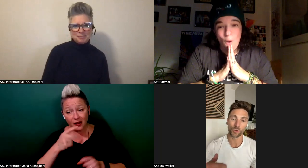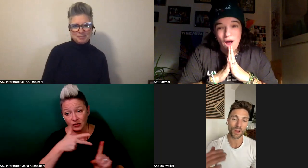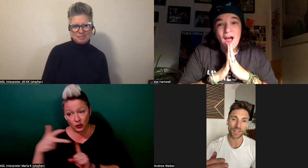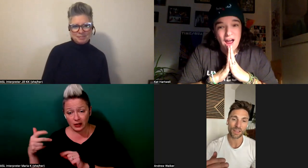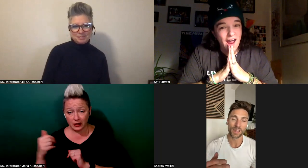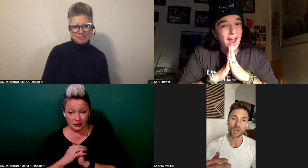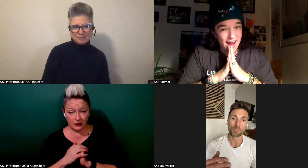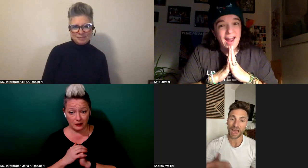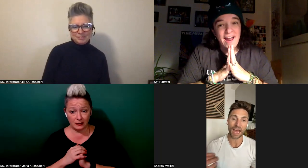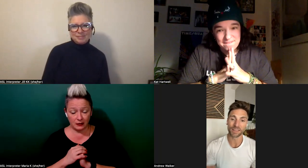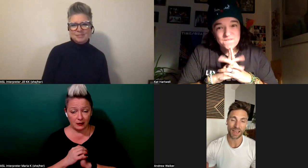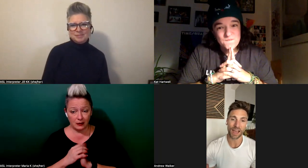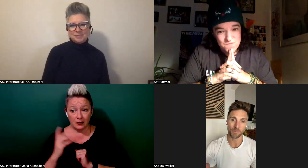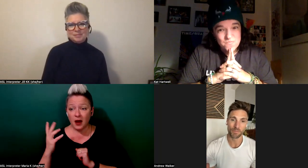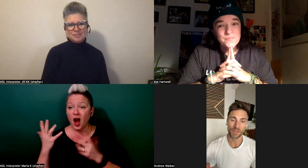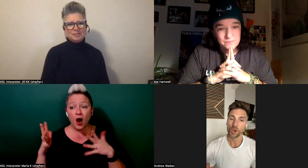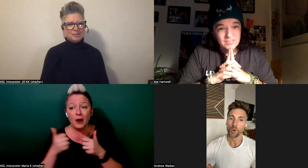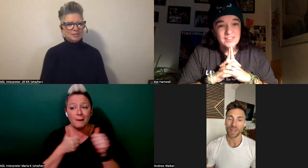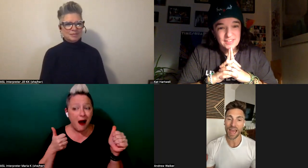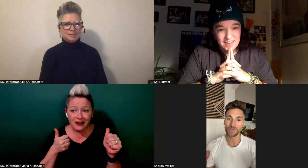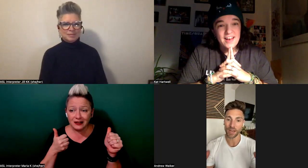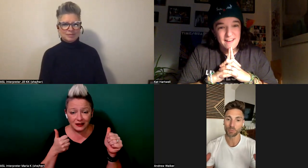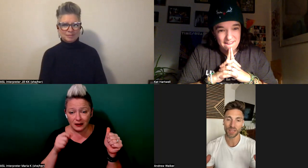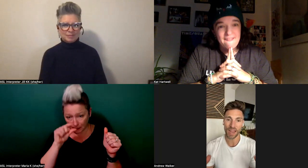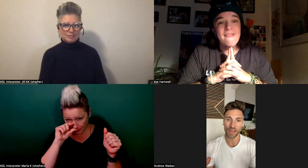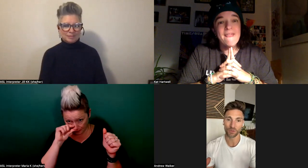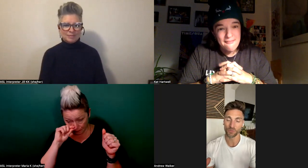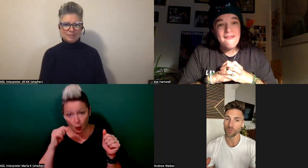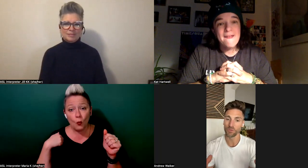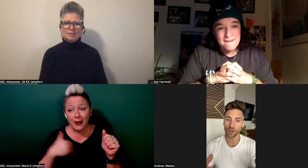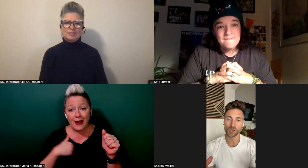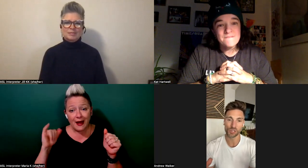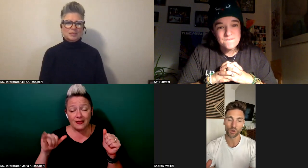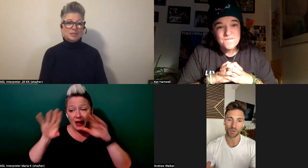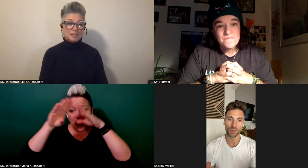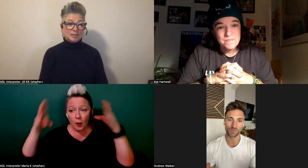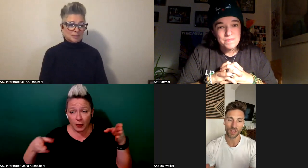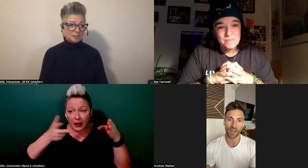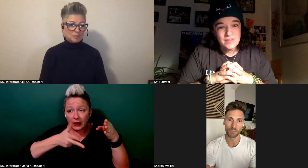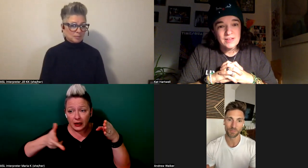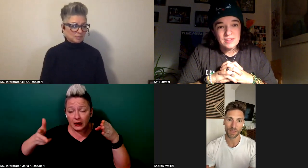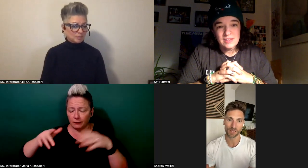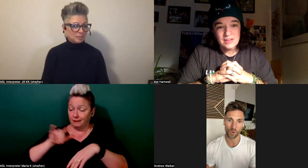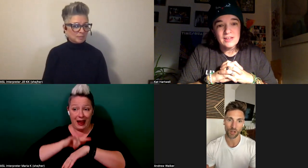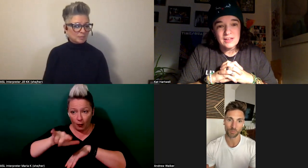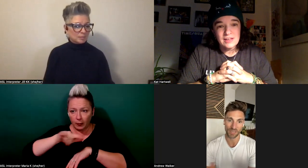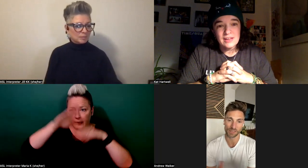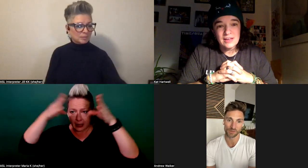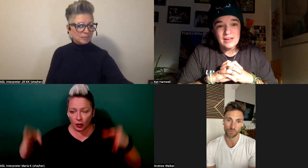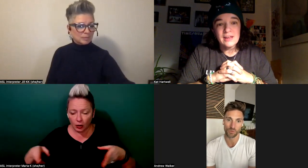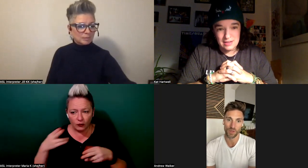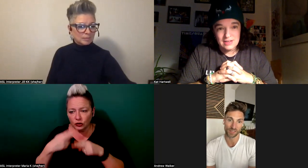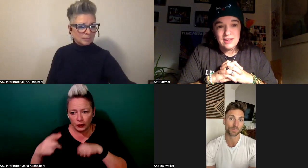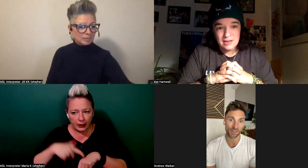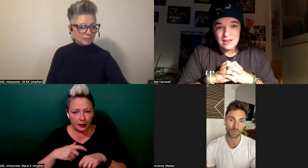We were already behind time. We had the airplane hangar for a very short period of time as well,